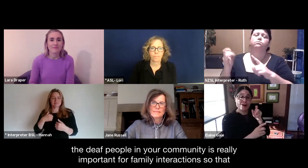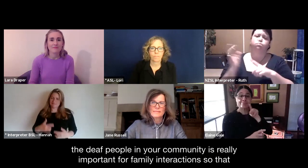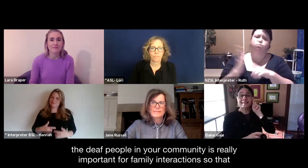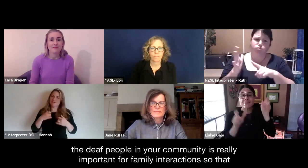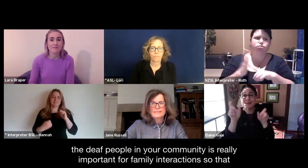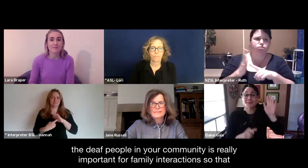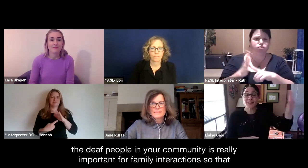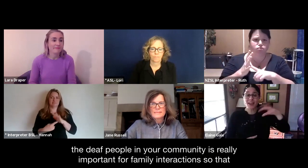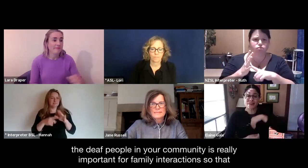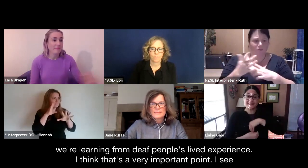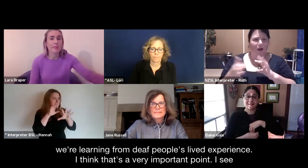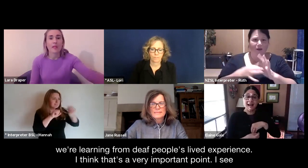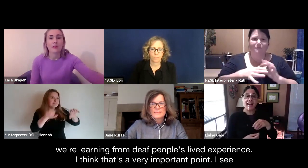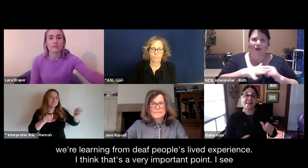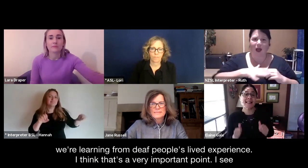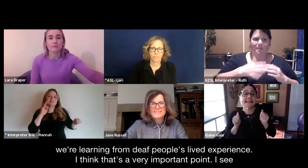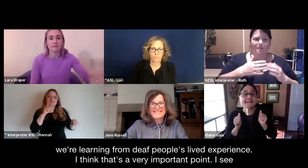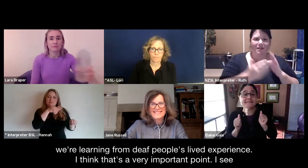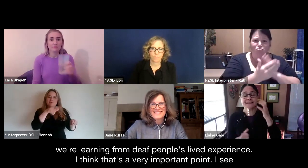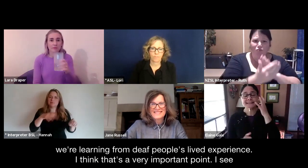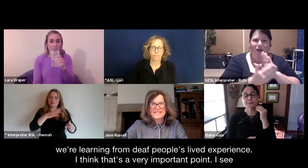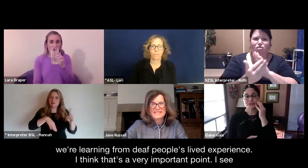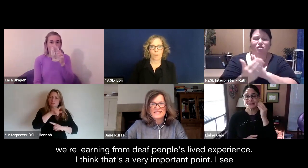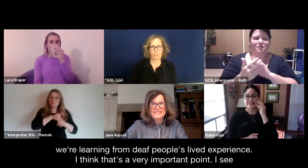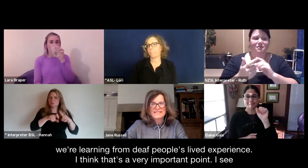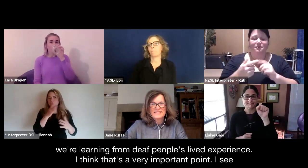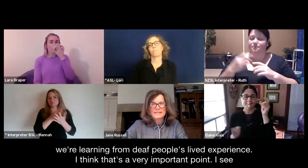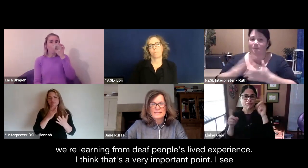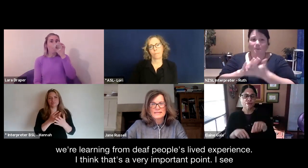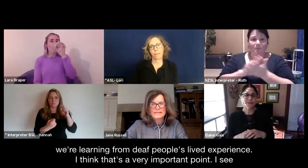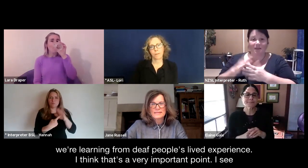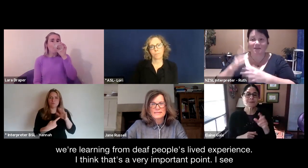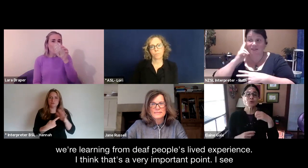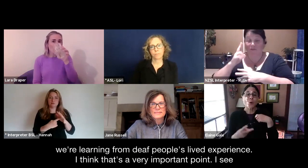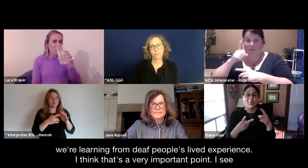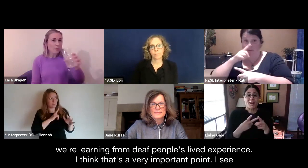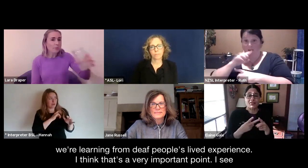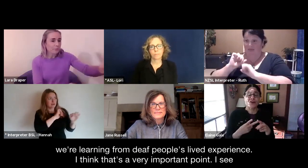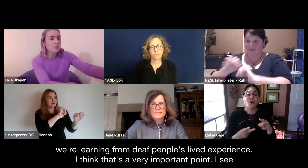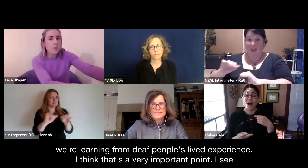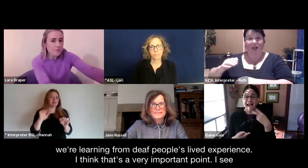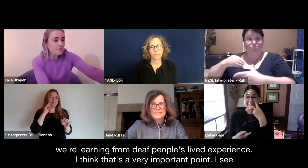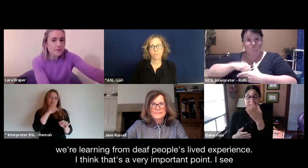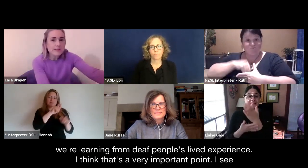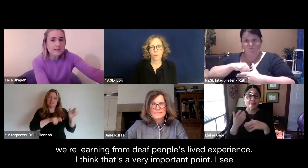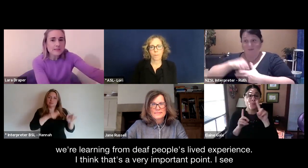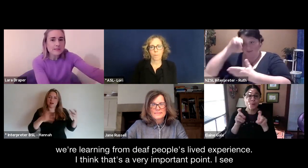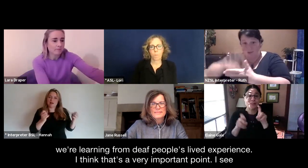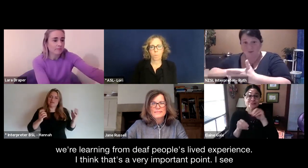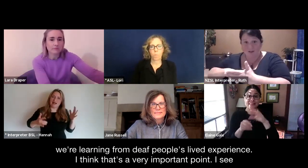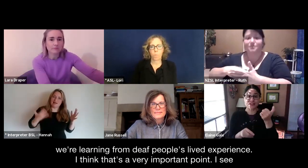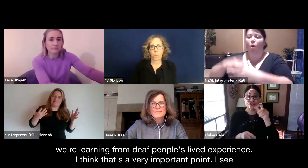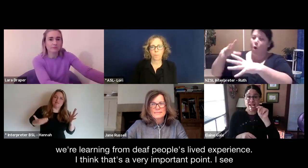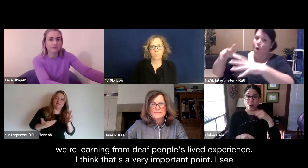interactions. So that we're learning from deaf people's lived experience. That's a very important point.